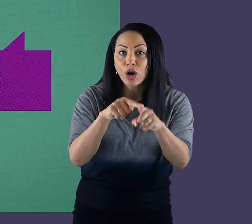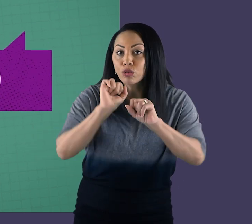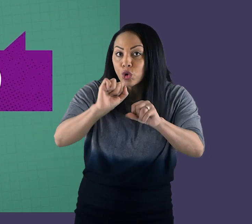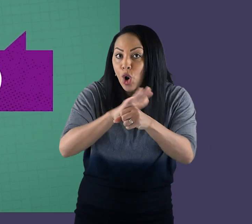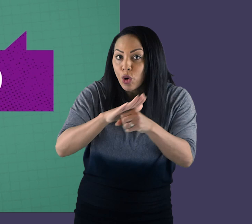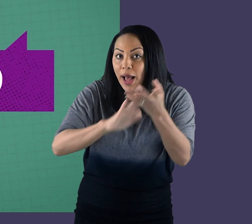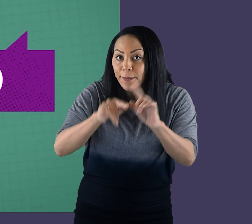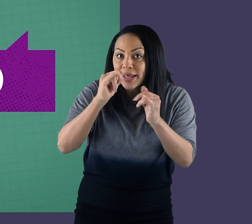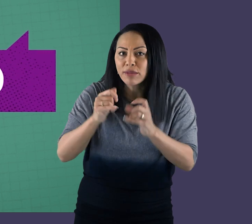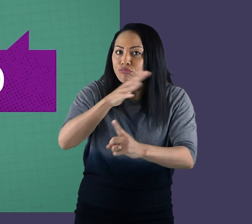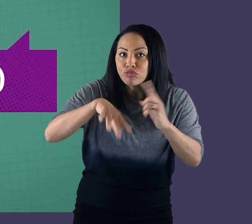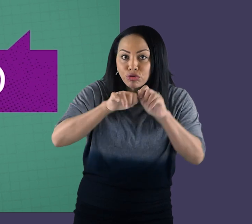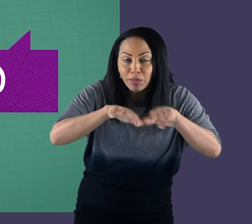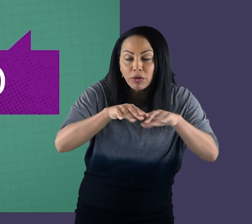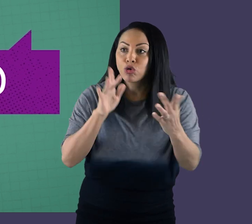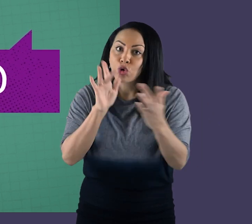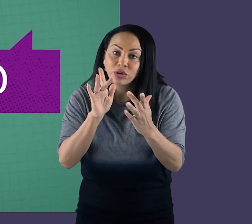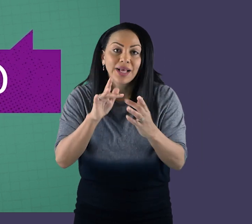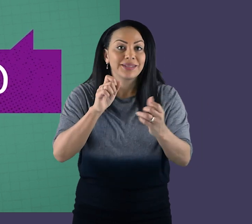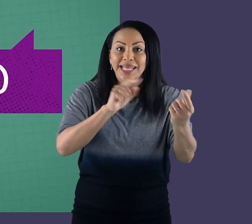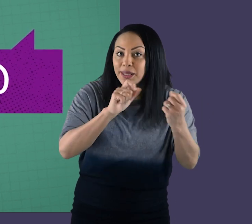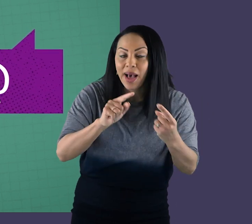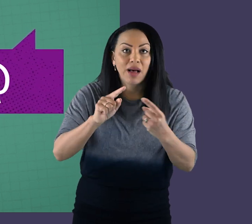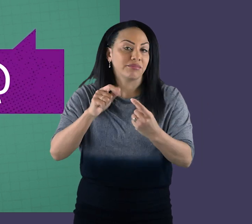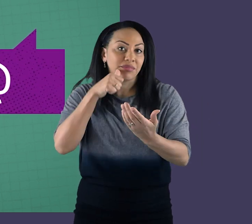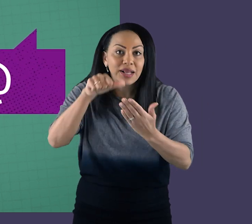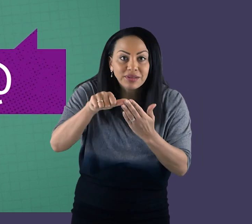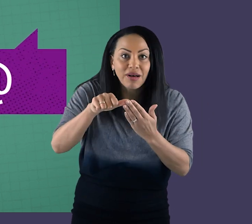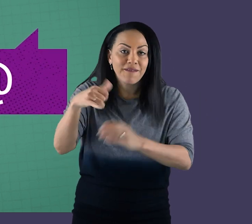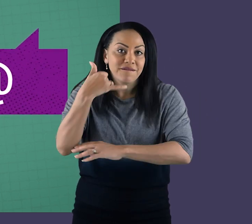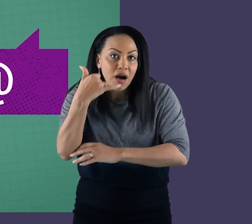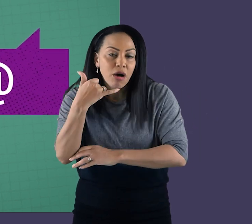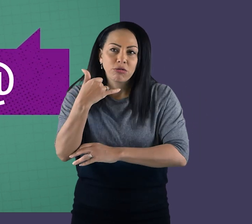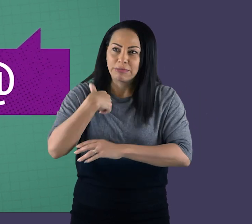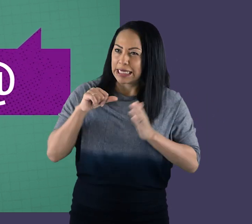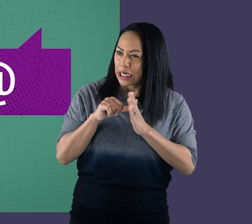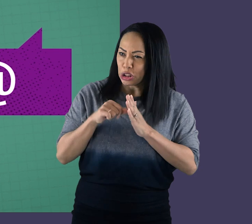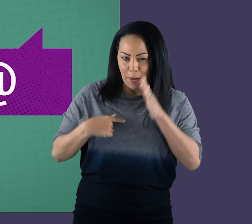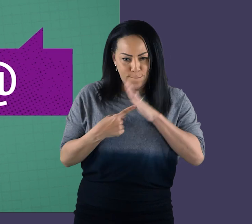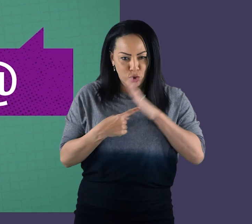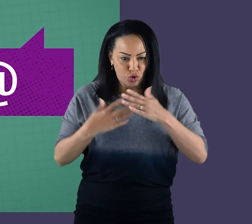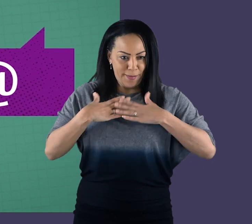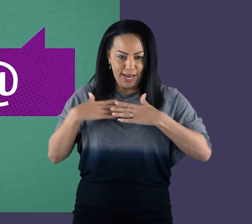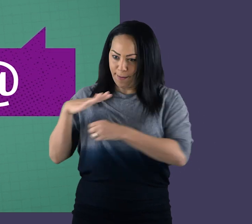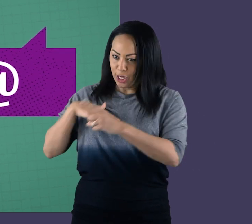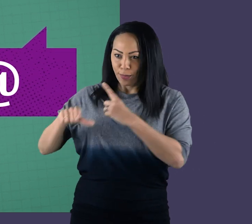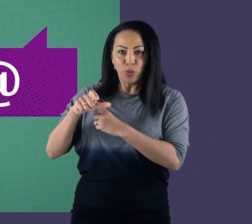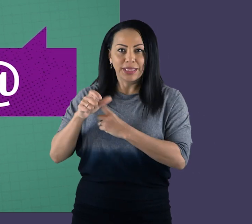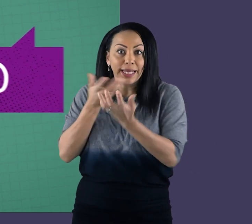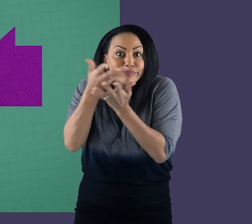MP on social media, or contact them by email, letter or phone to discuss an issue that's important to you or your